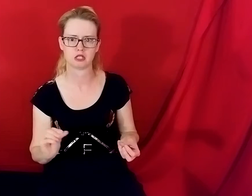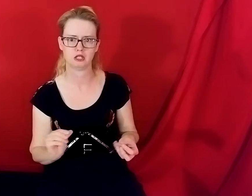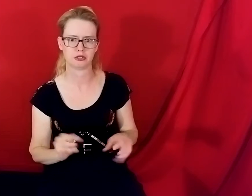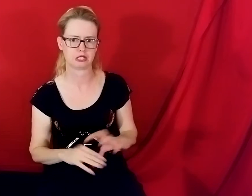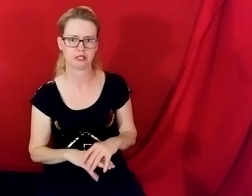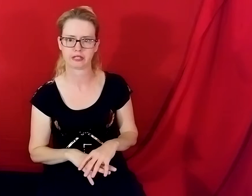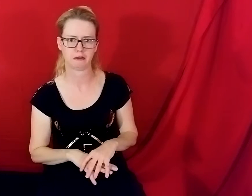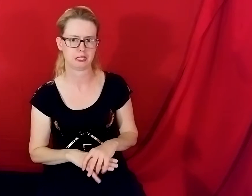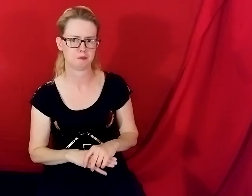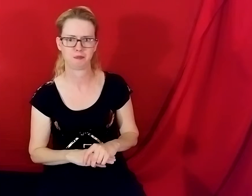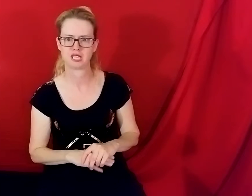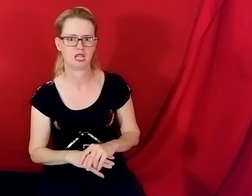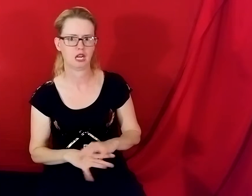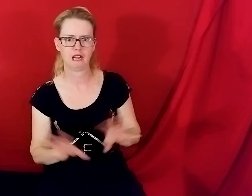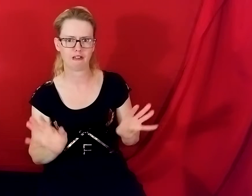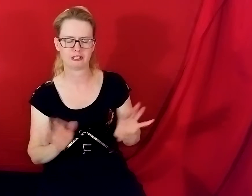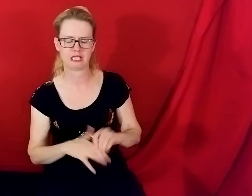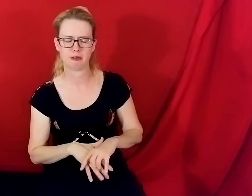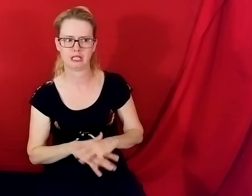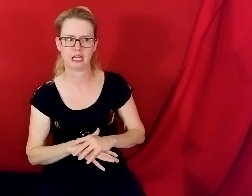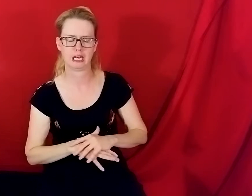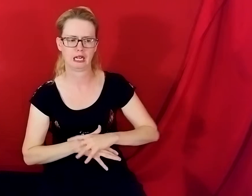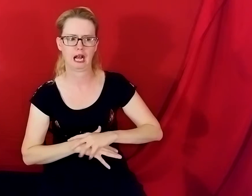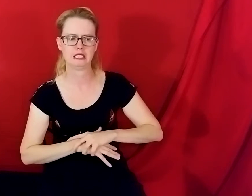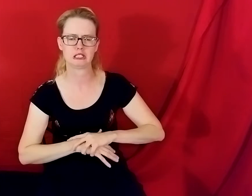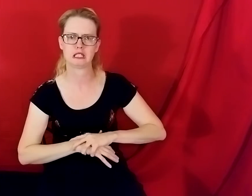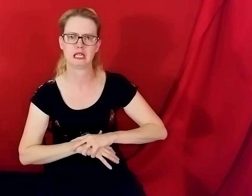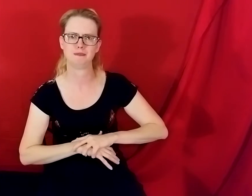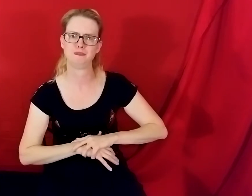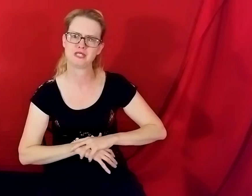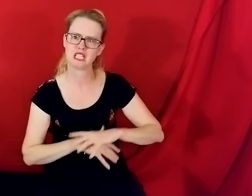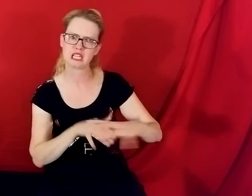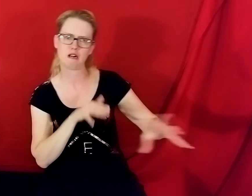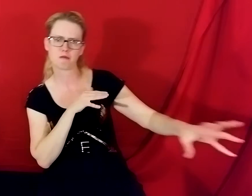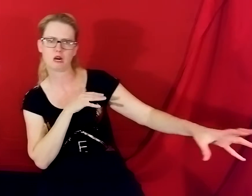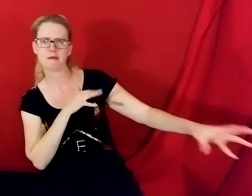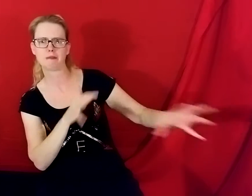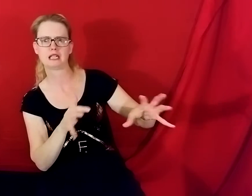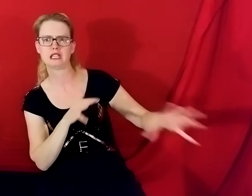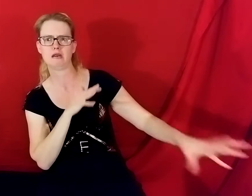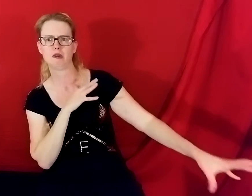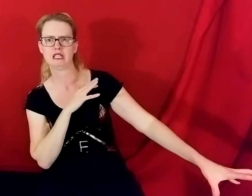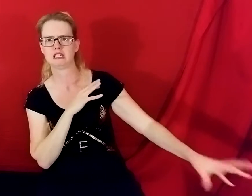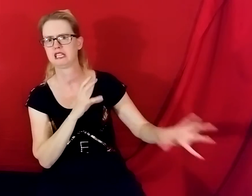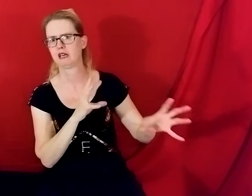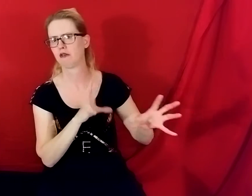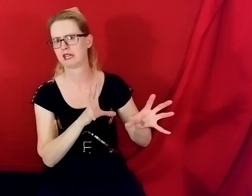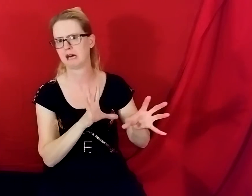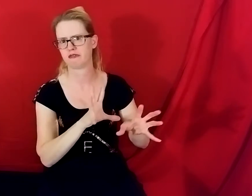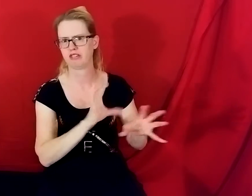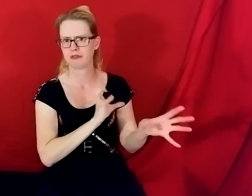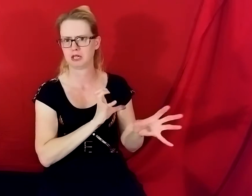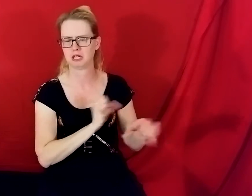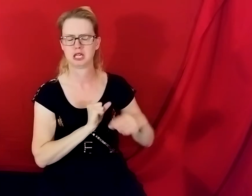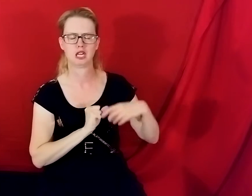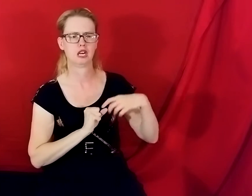that's scary i already seen that movie and i just thought it kind of brought me back to that movie into thinking oh the cabin fever you